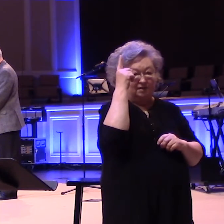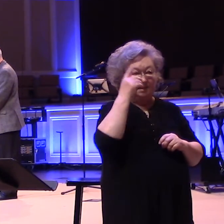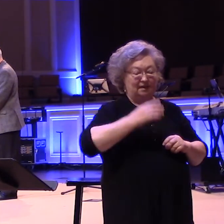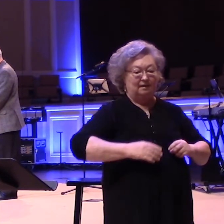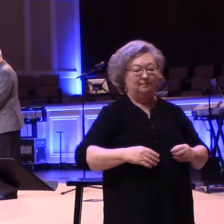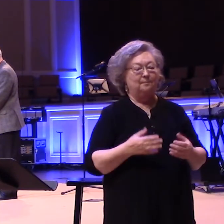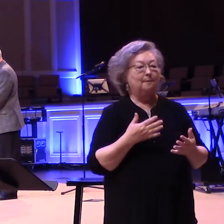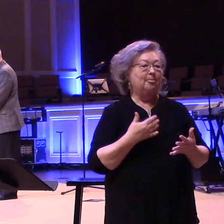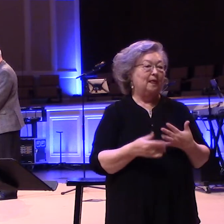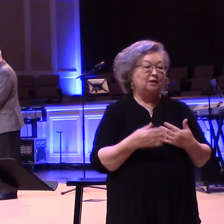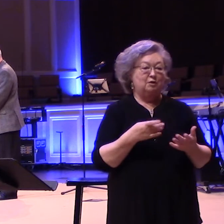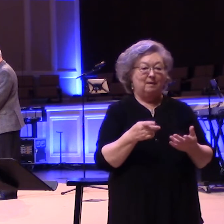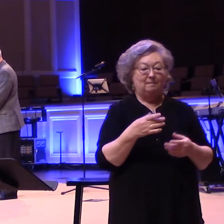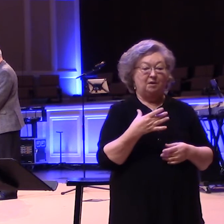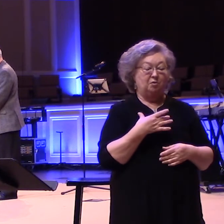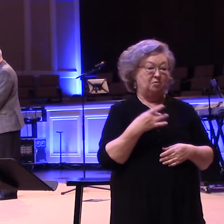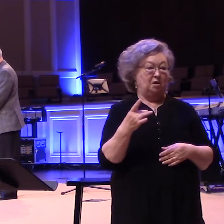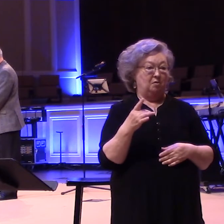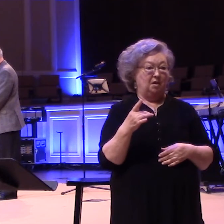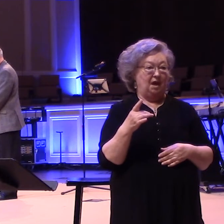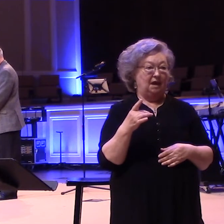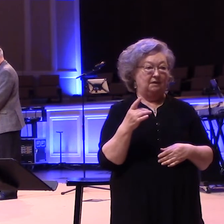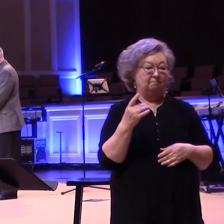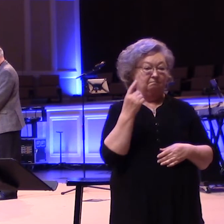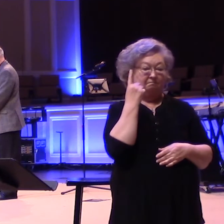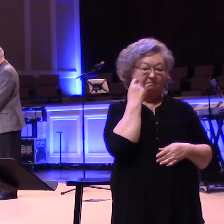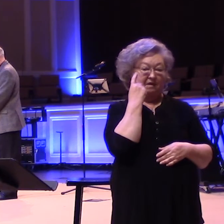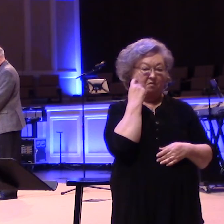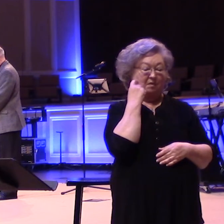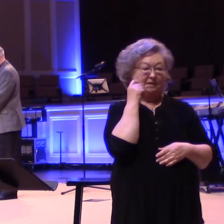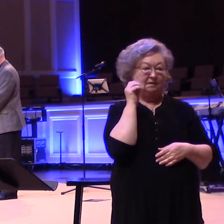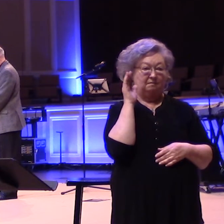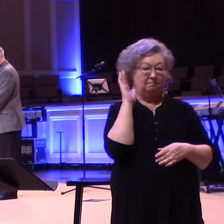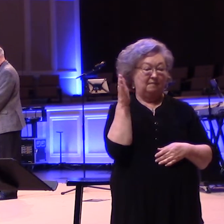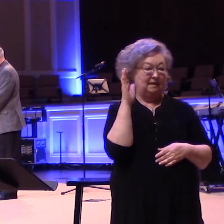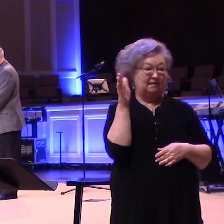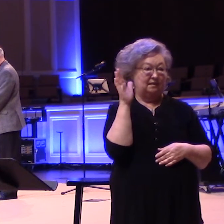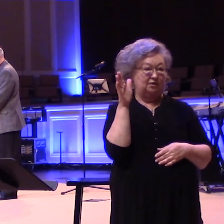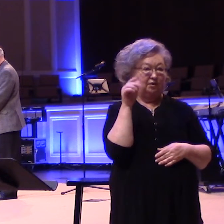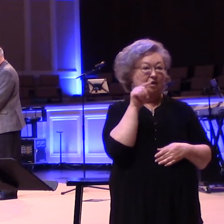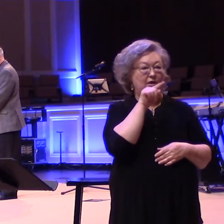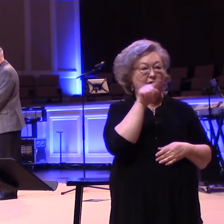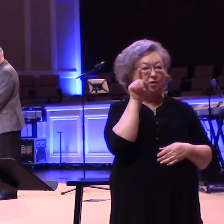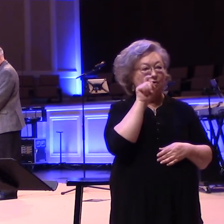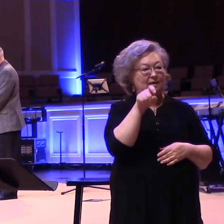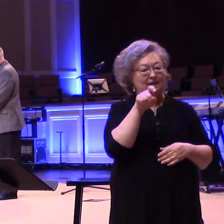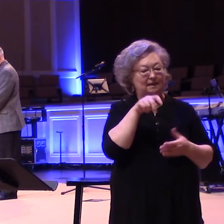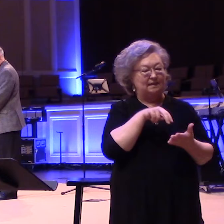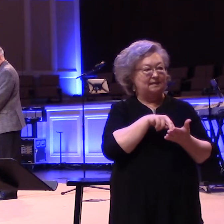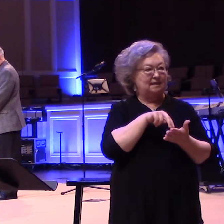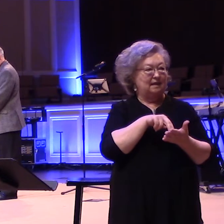is we're going to stand and we're going to sing, and you can come and you can just make this confession. God,